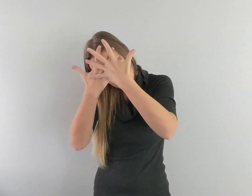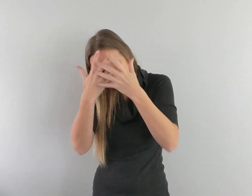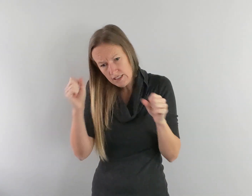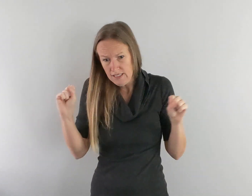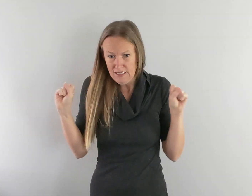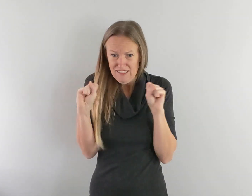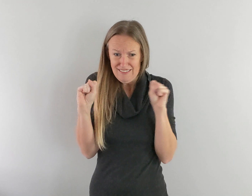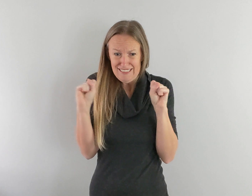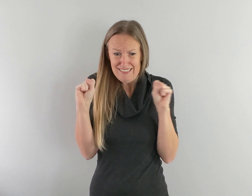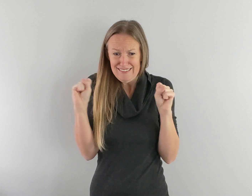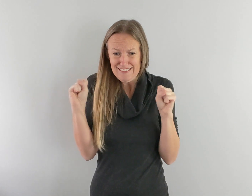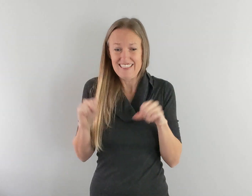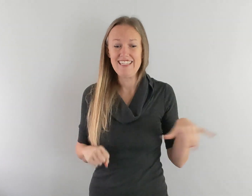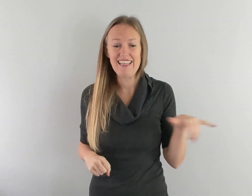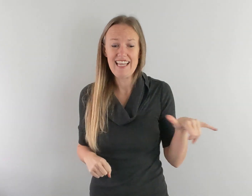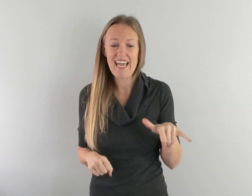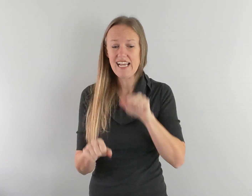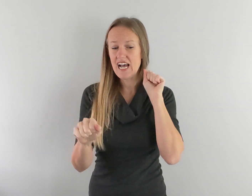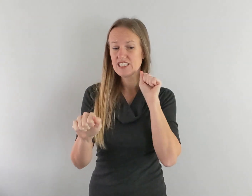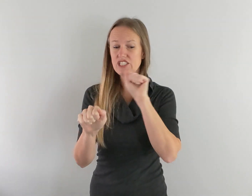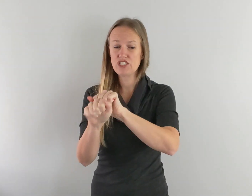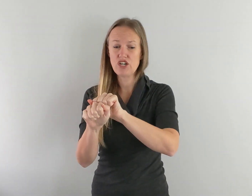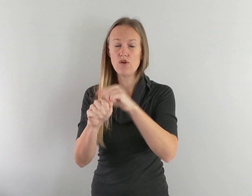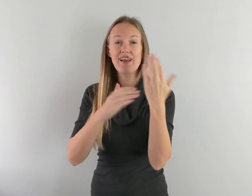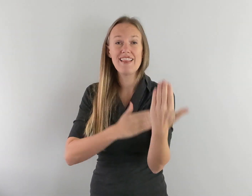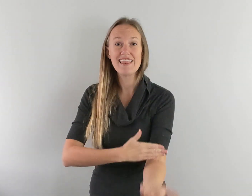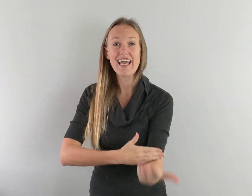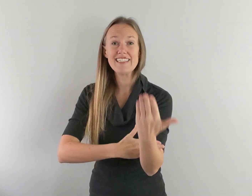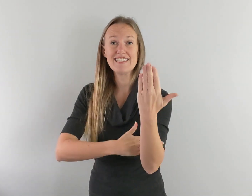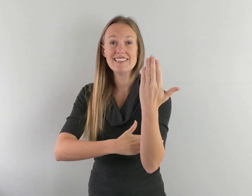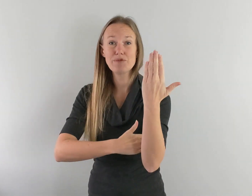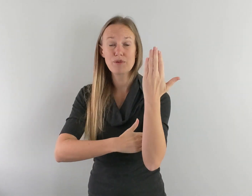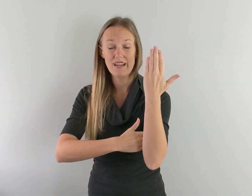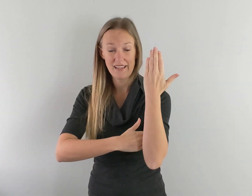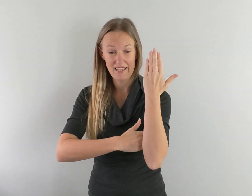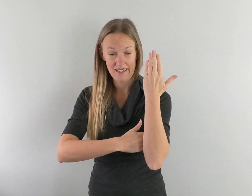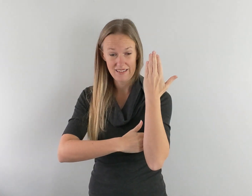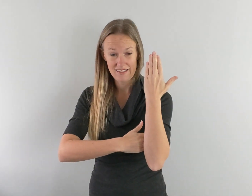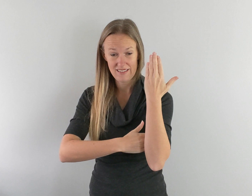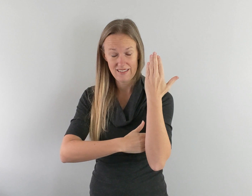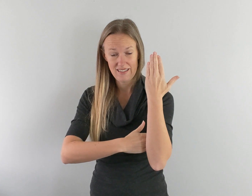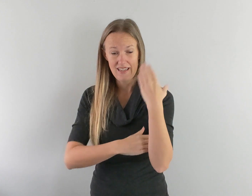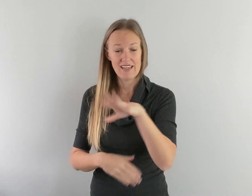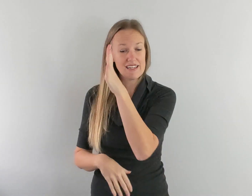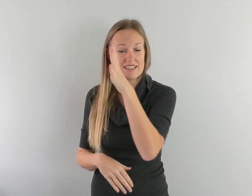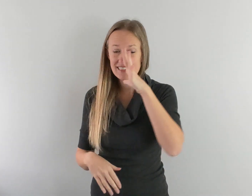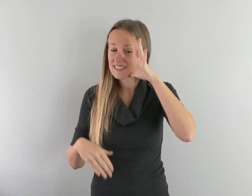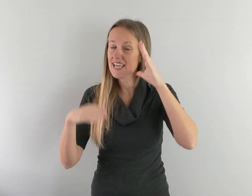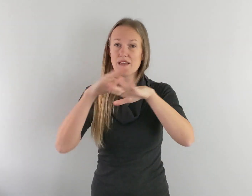darkness, frozen like a stone, light is breaking in a